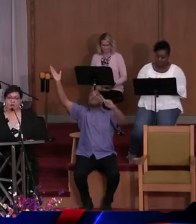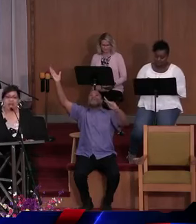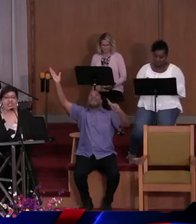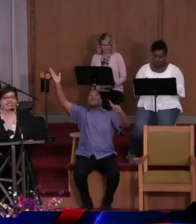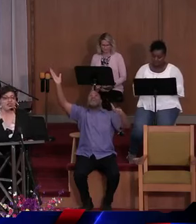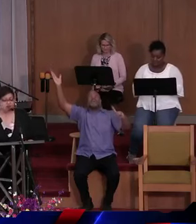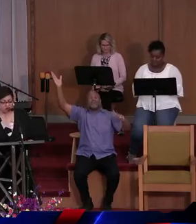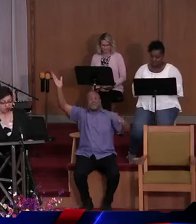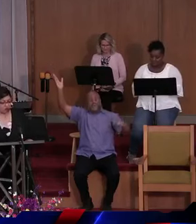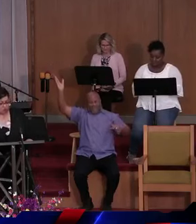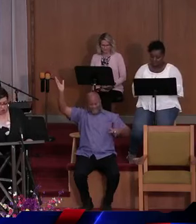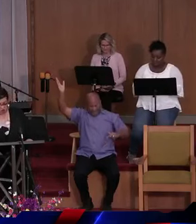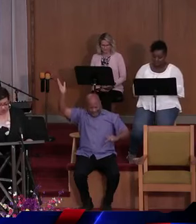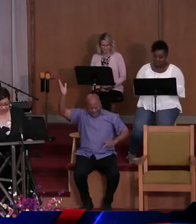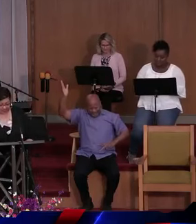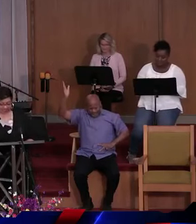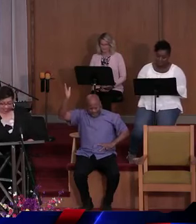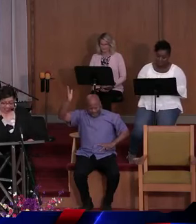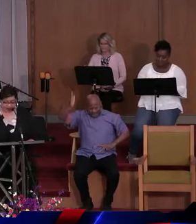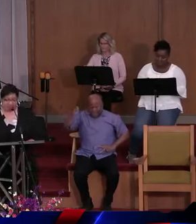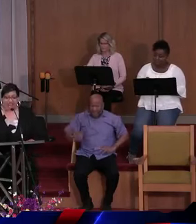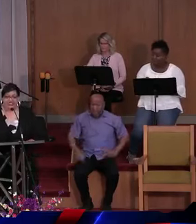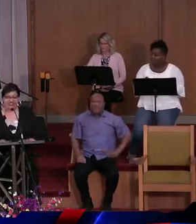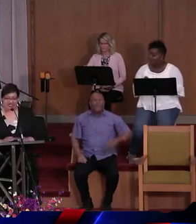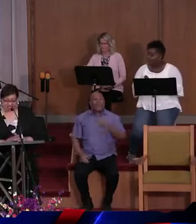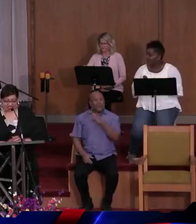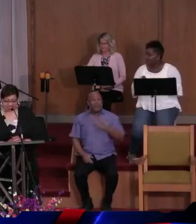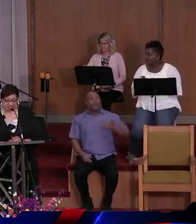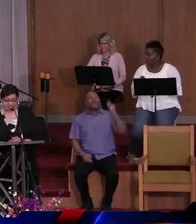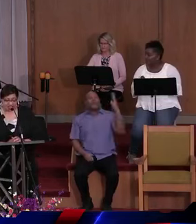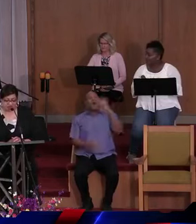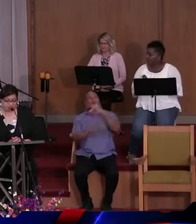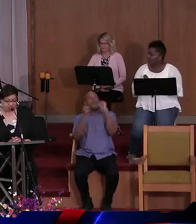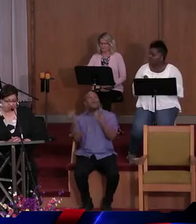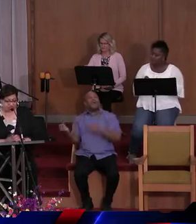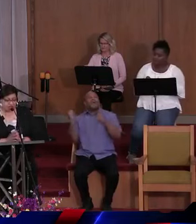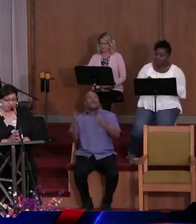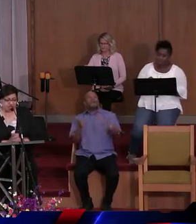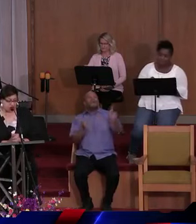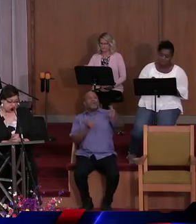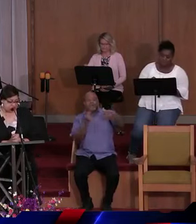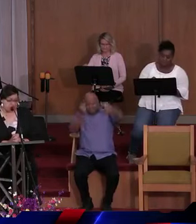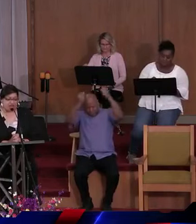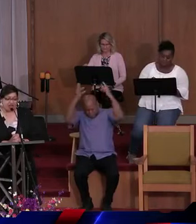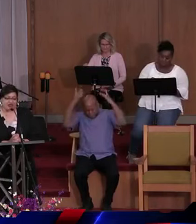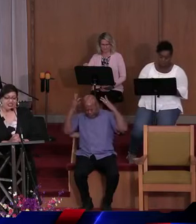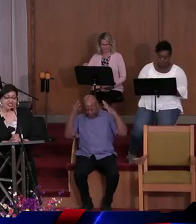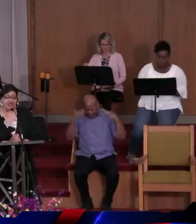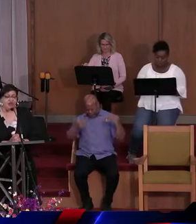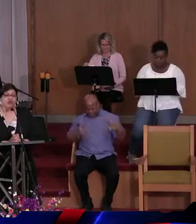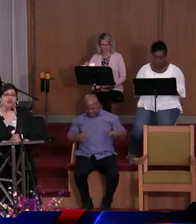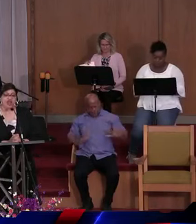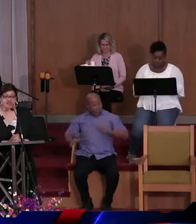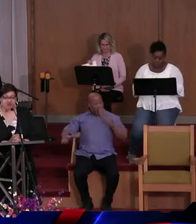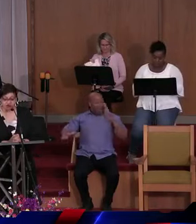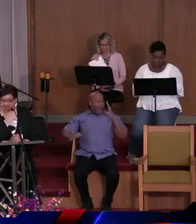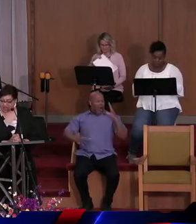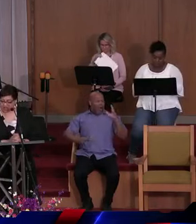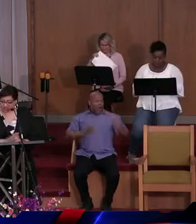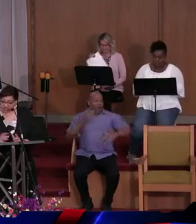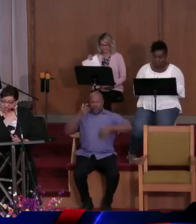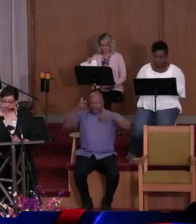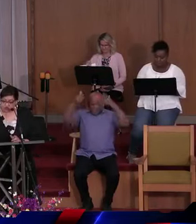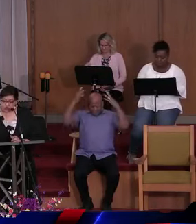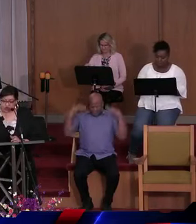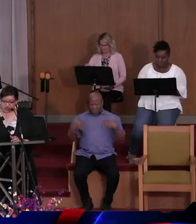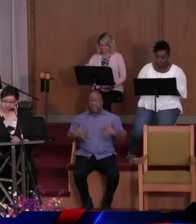God Almighty, you are clothed in majesty. We can come before you, Lord God, on this day, and we are grateful,